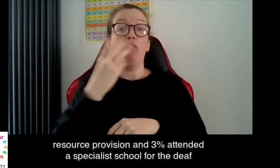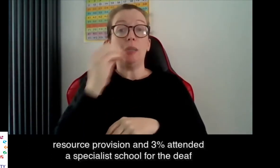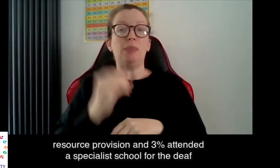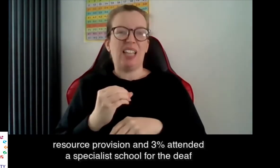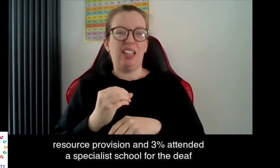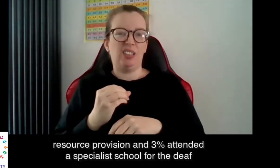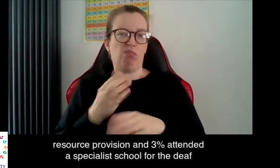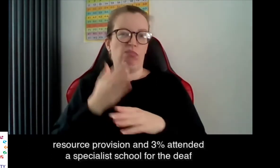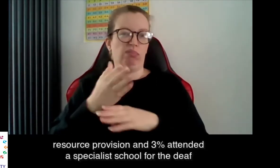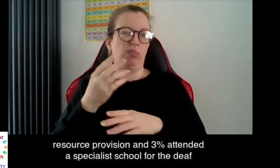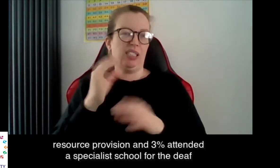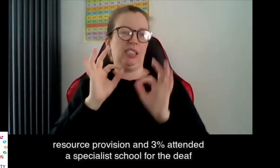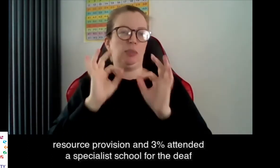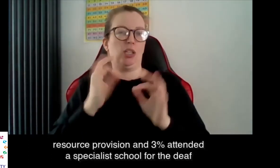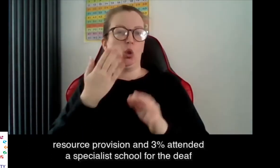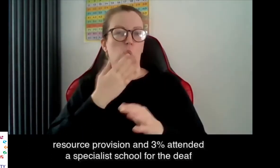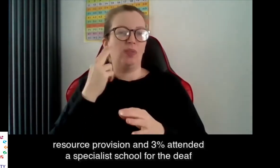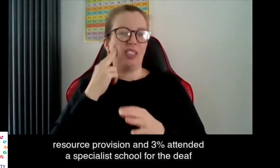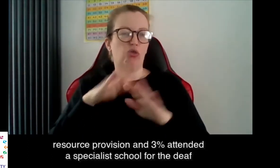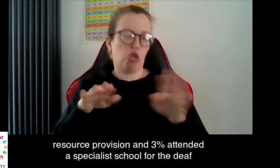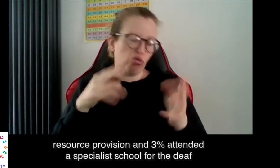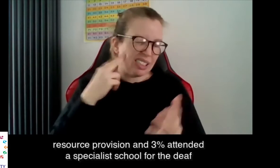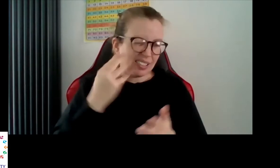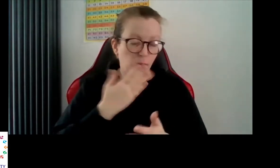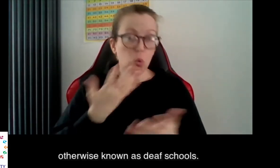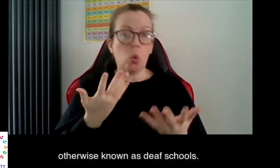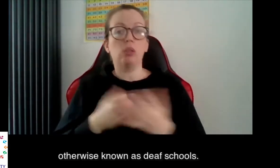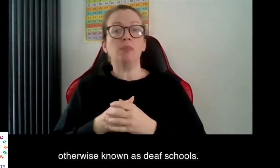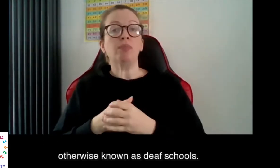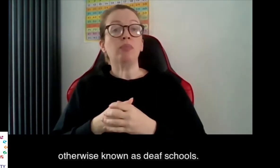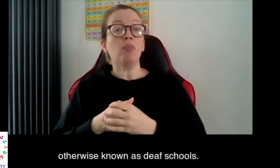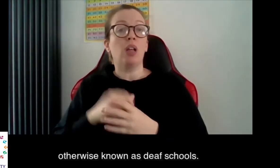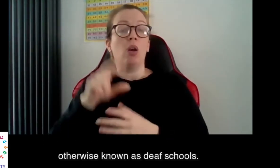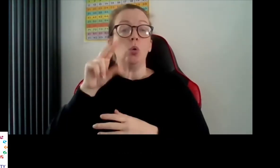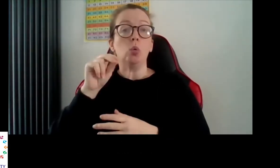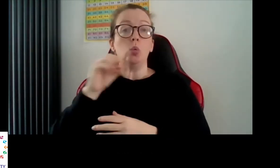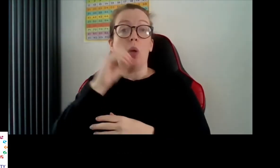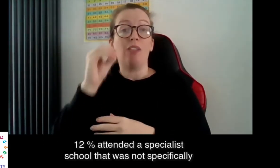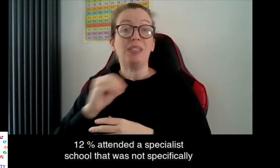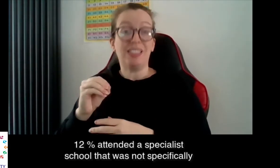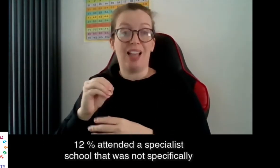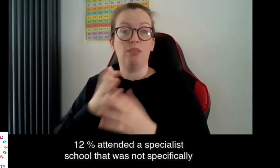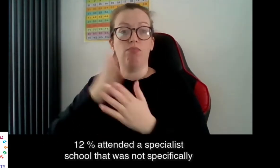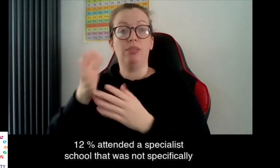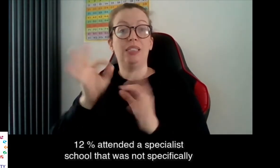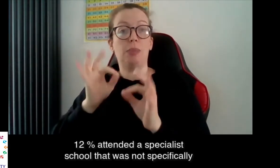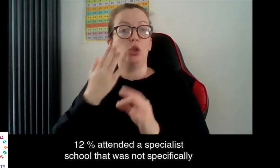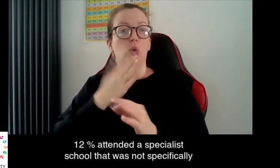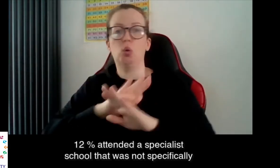and 3% attended a specialist school for the deaf, otherwise known as deaf schools. 12% attended a specialist school